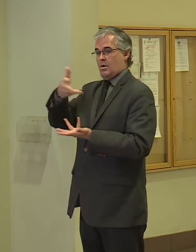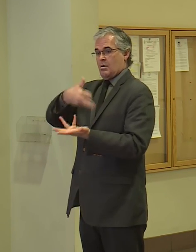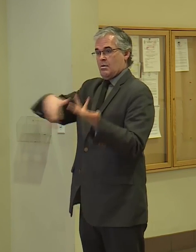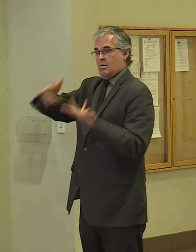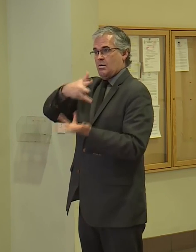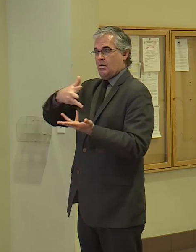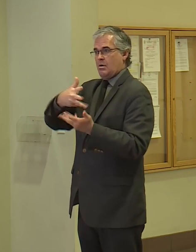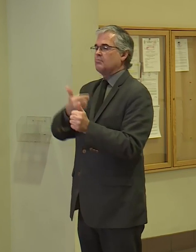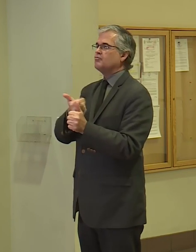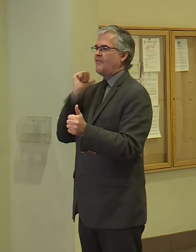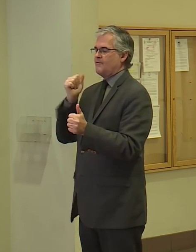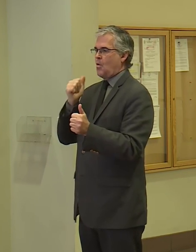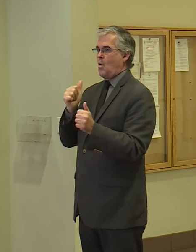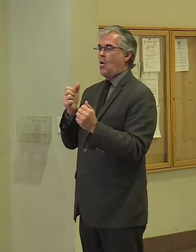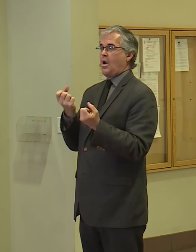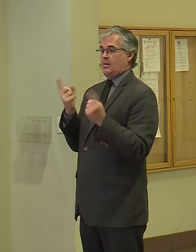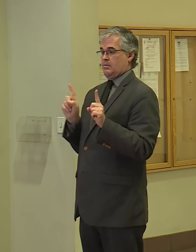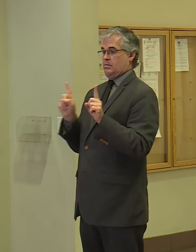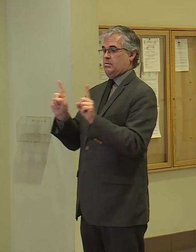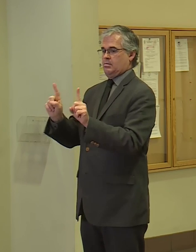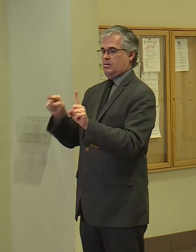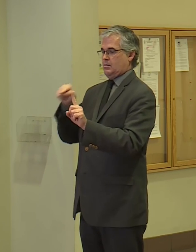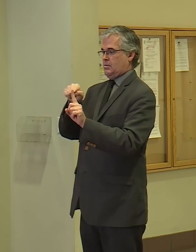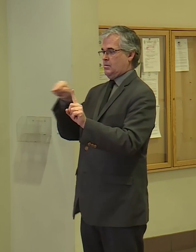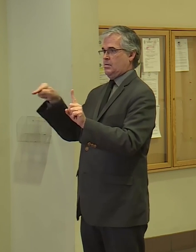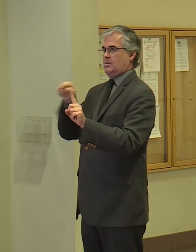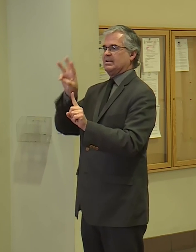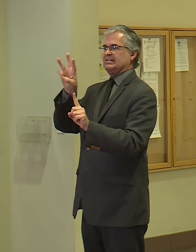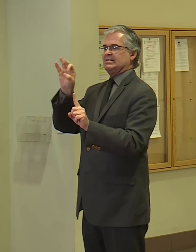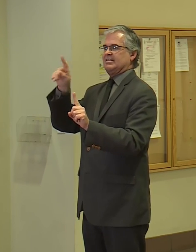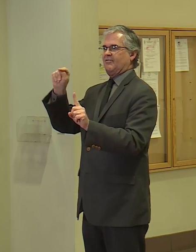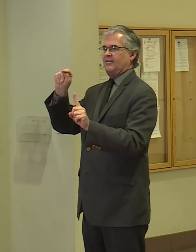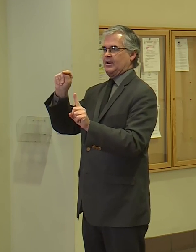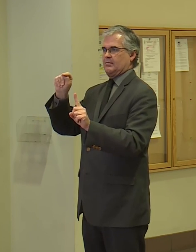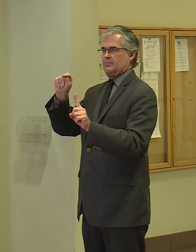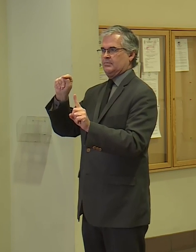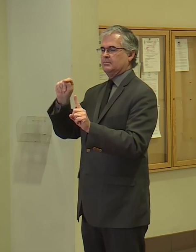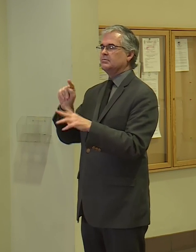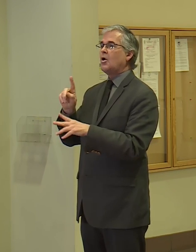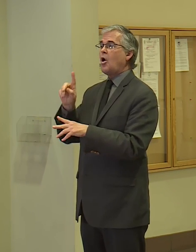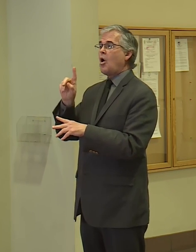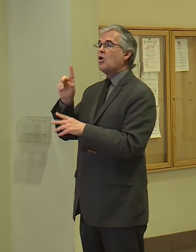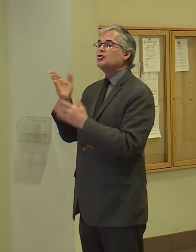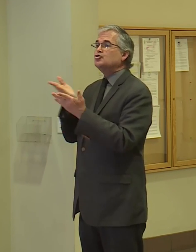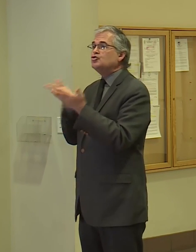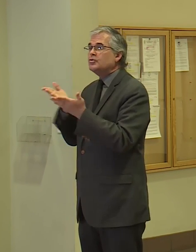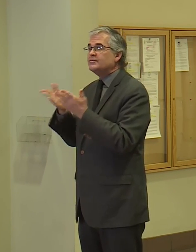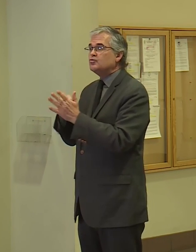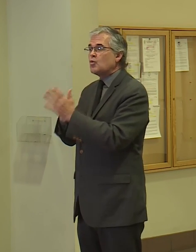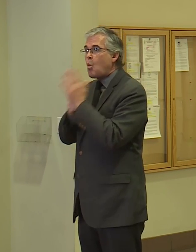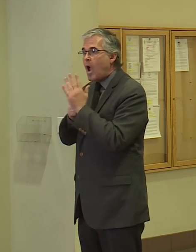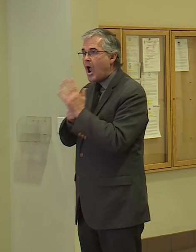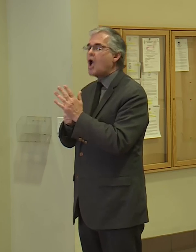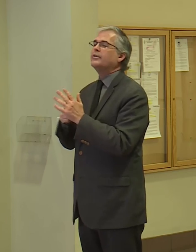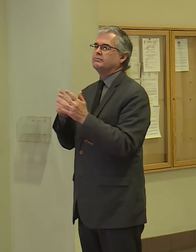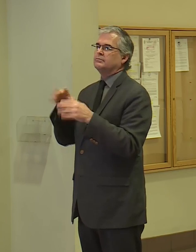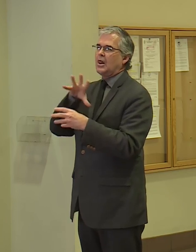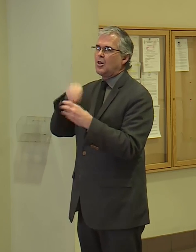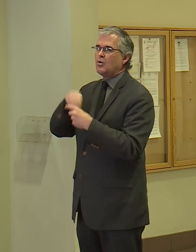members is maintained only essential services should remain open such as fire police